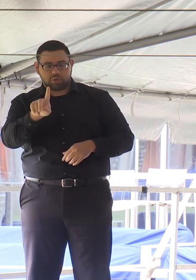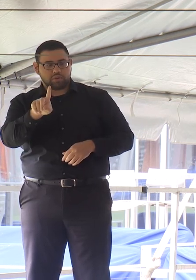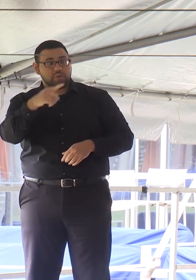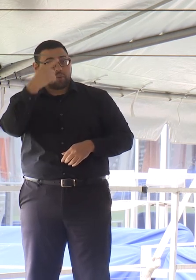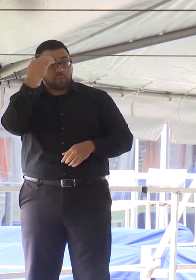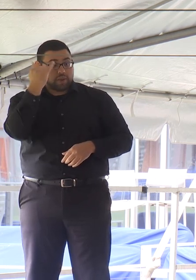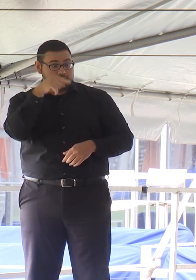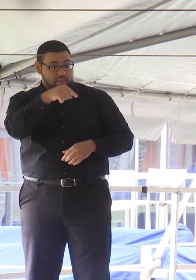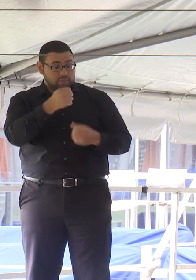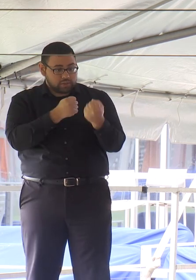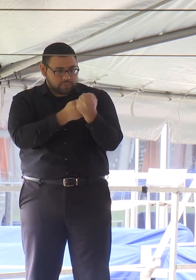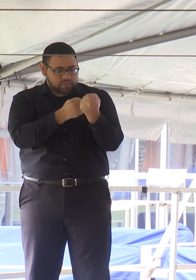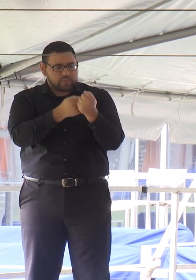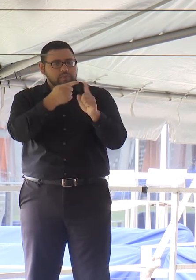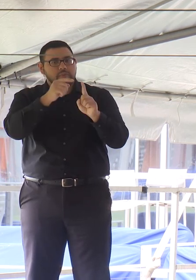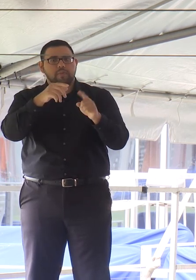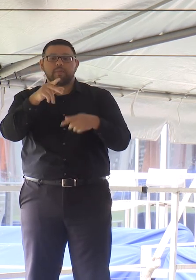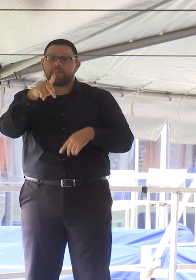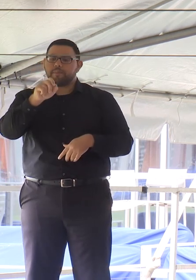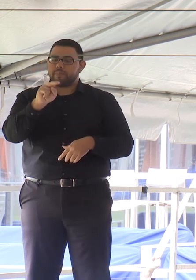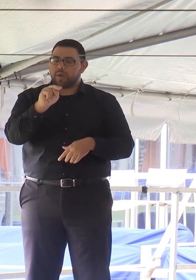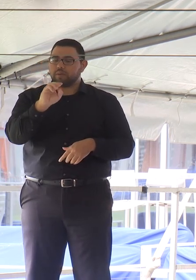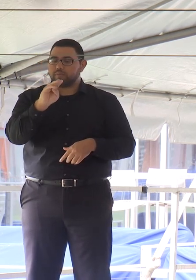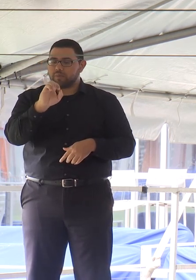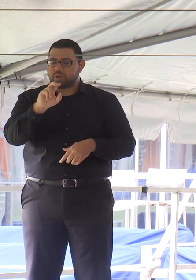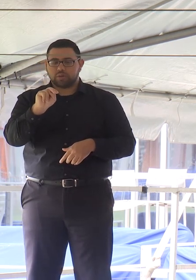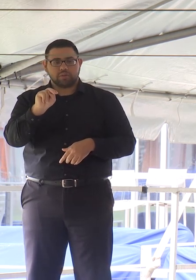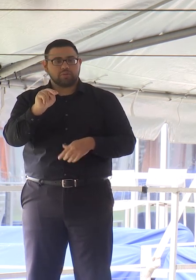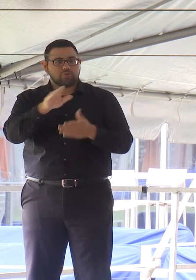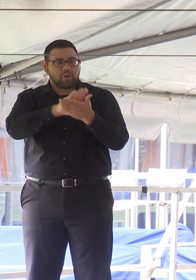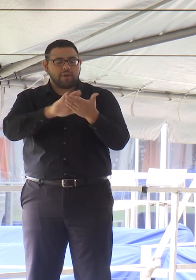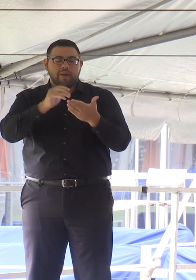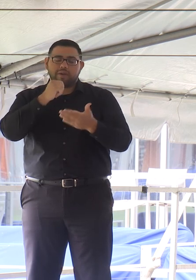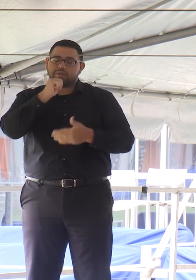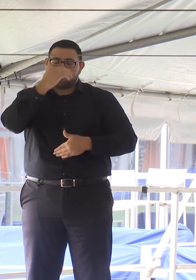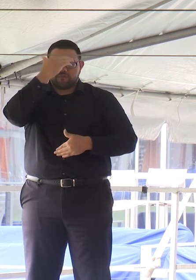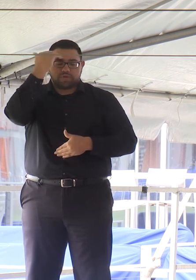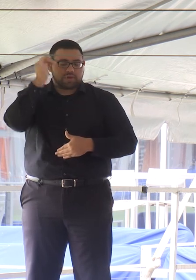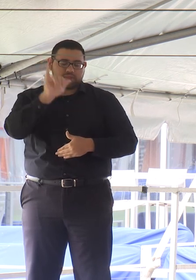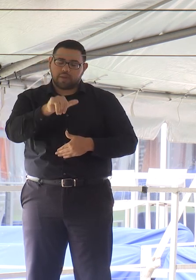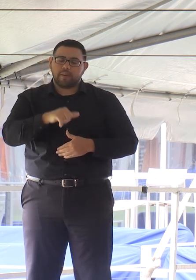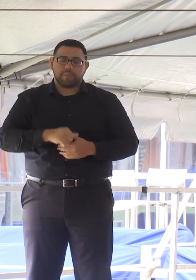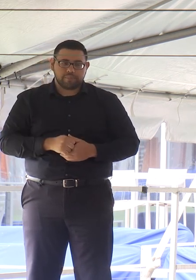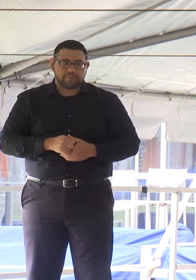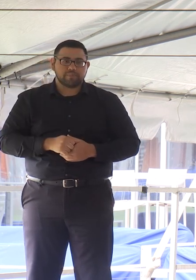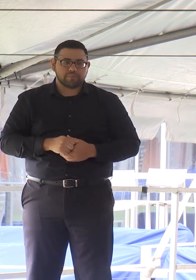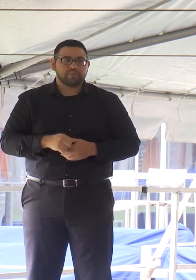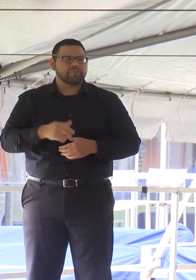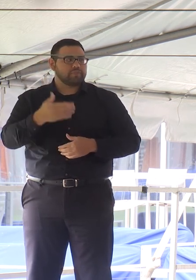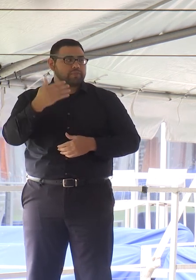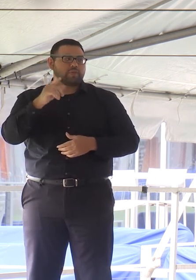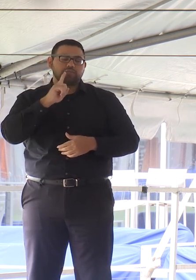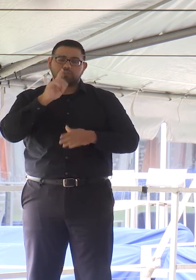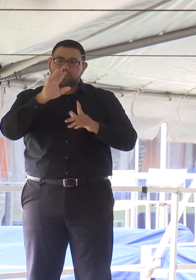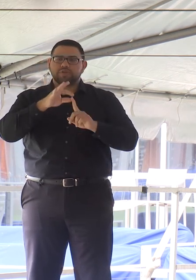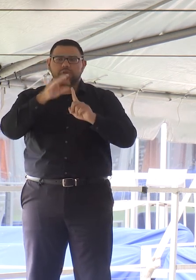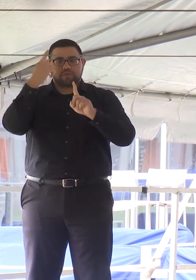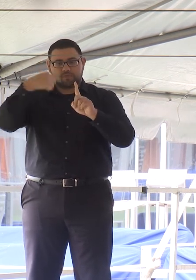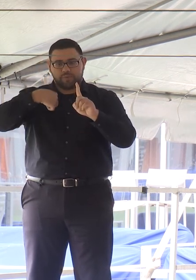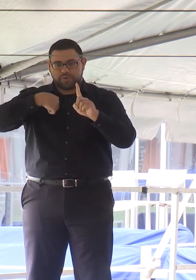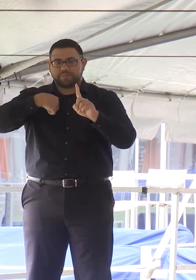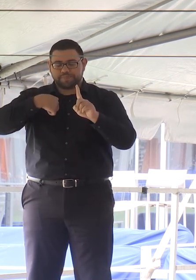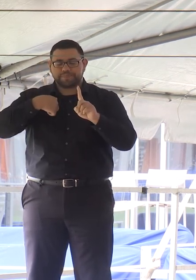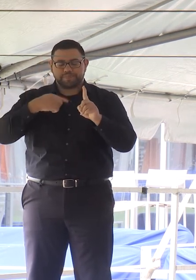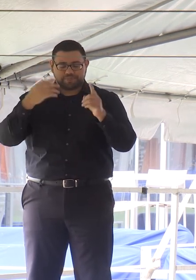the support from the Pan American College. I never forget that. And so that's really special.